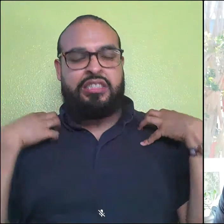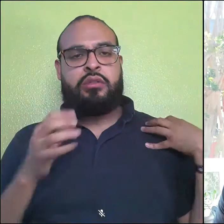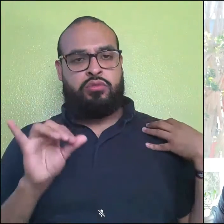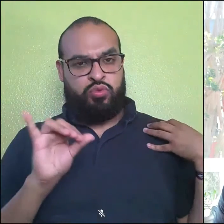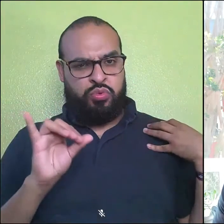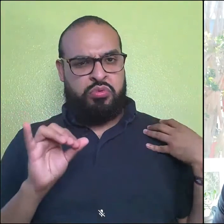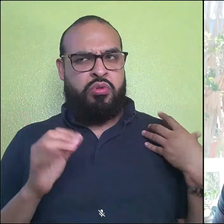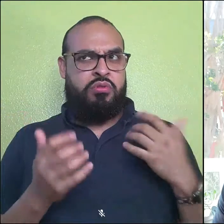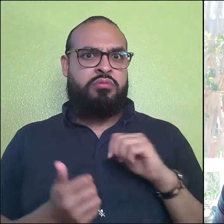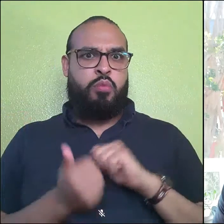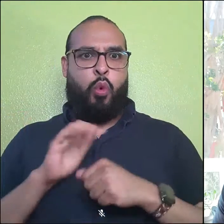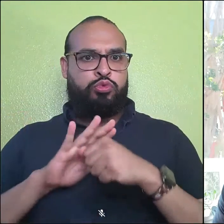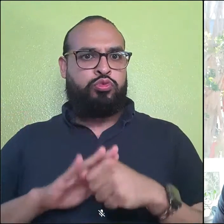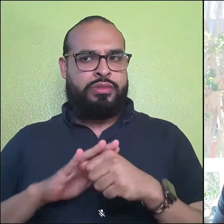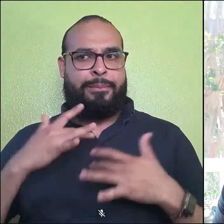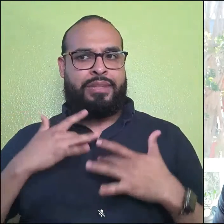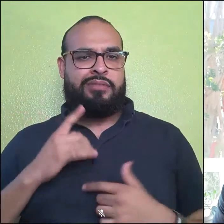lot of stress lives,